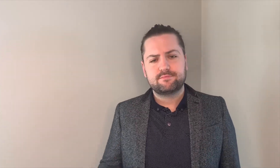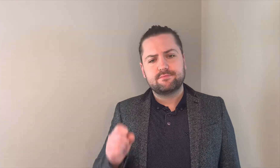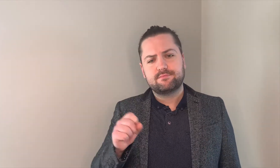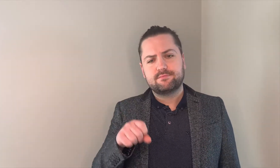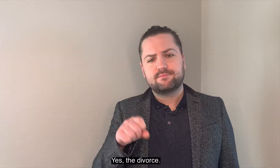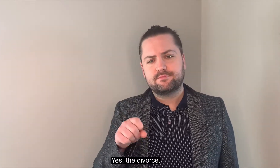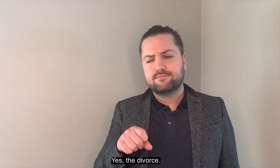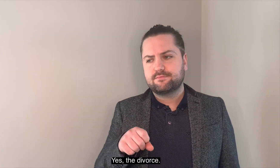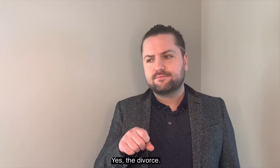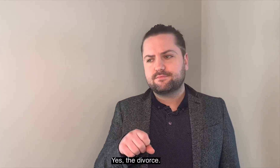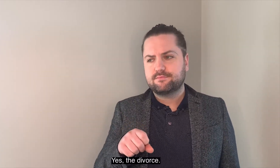Yes.